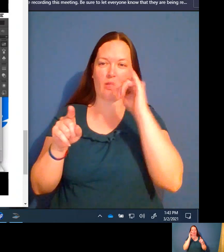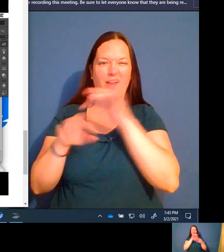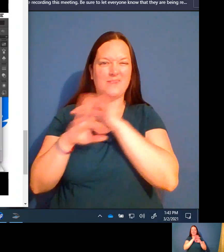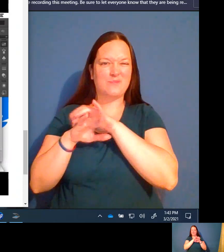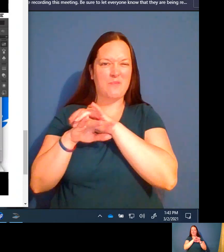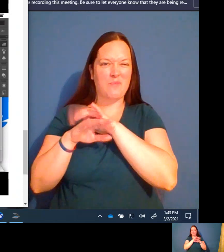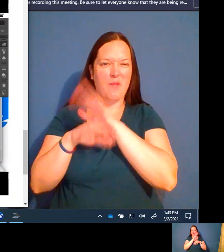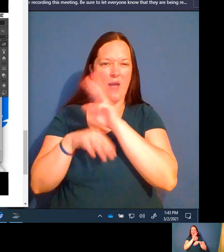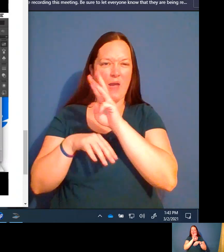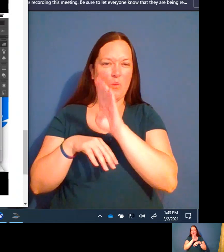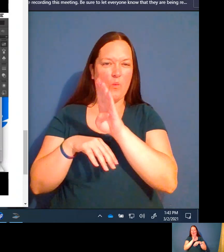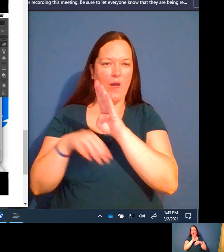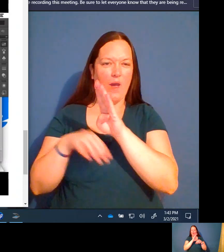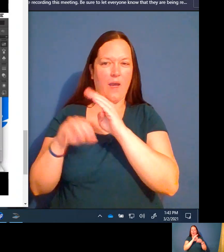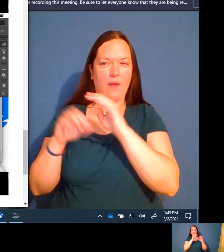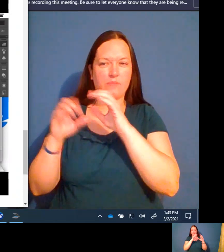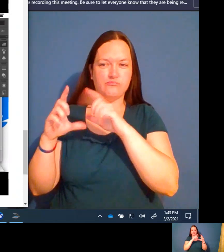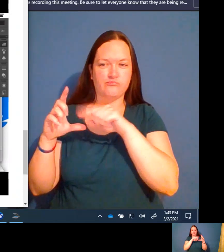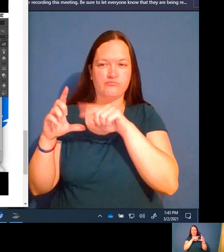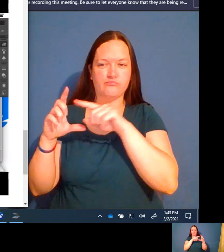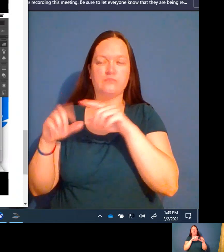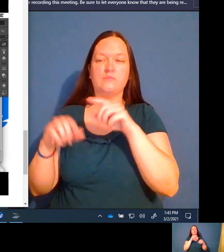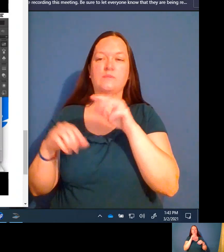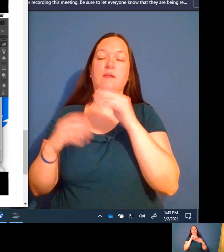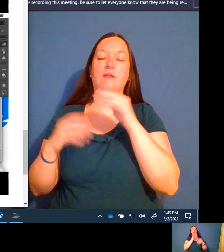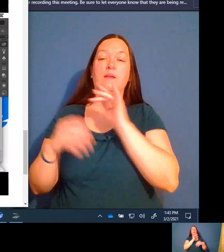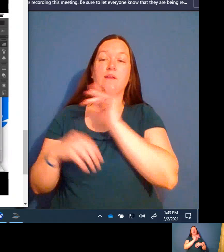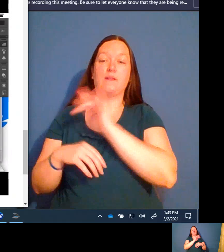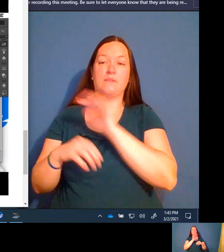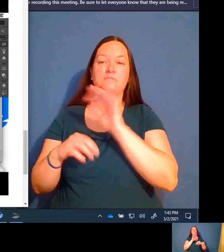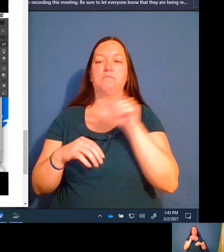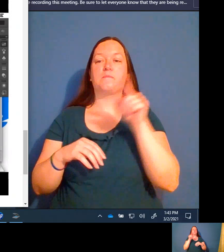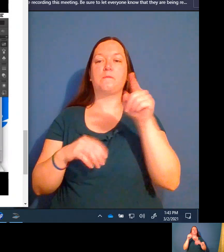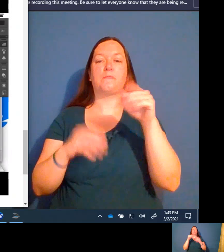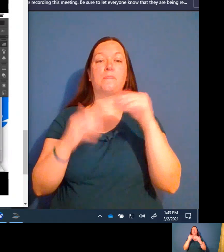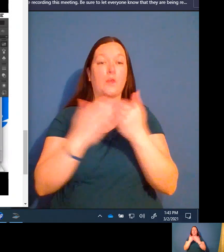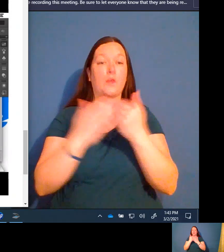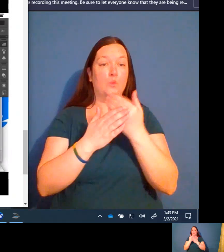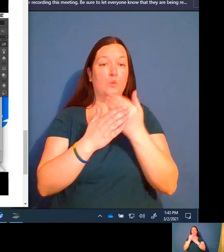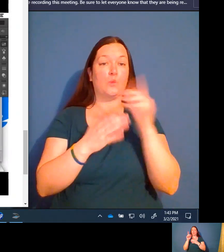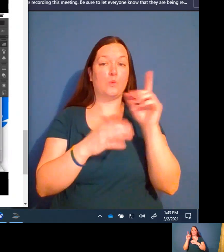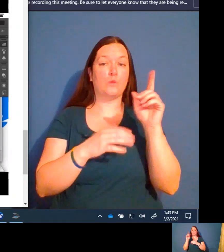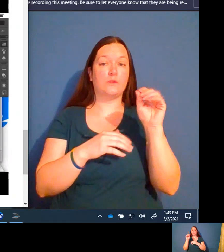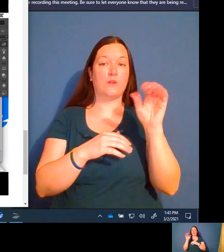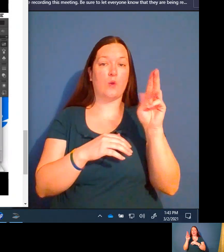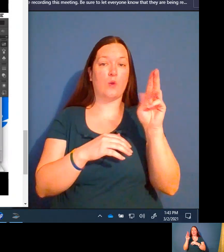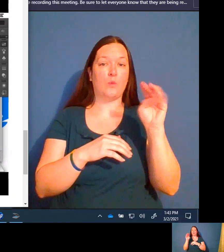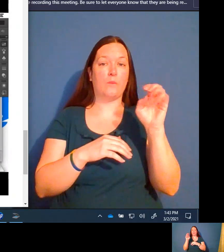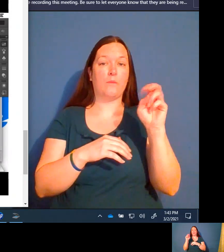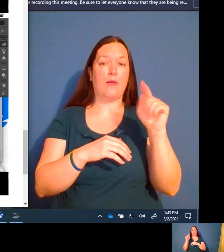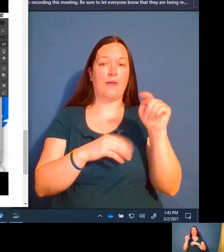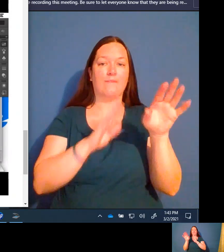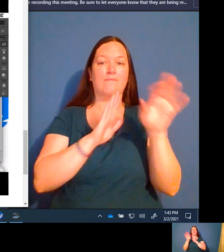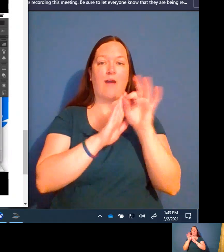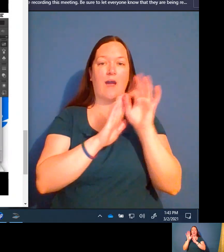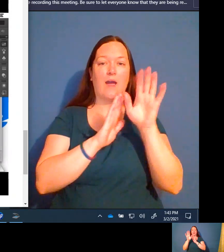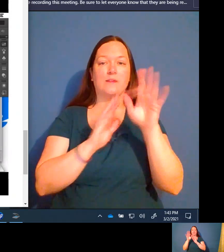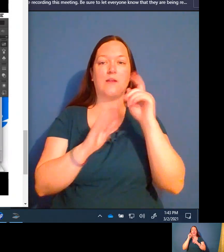web. Open a new document if you didn't already. Go to File, Place. Find your